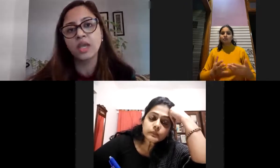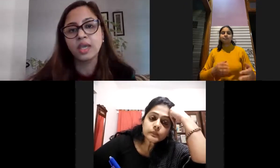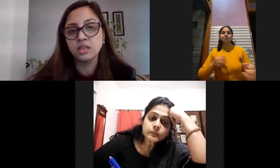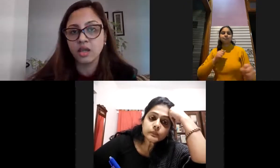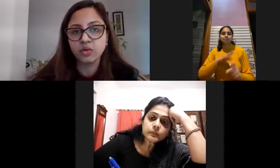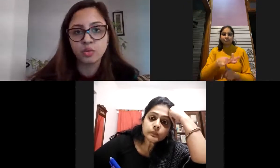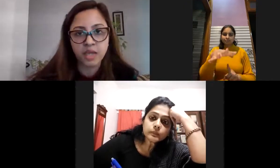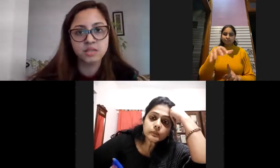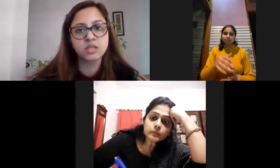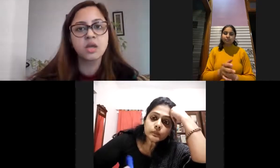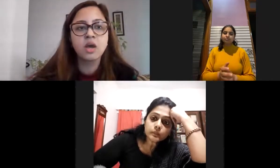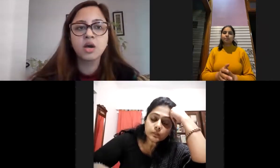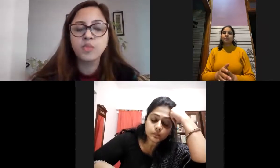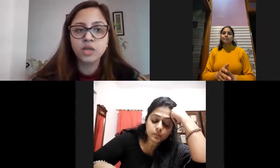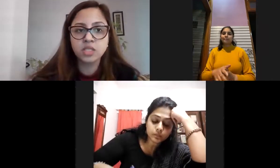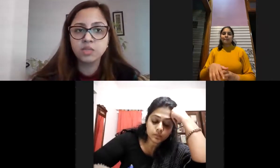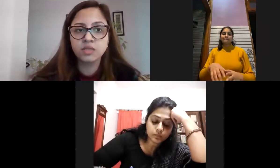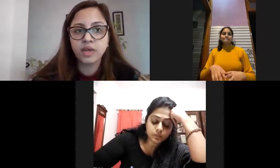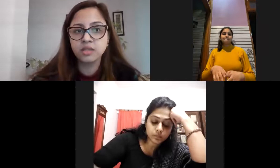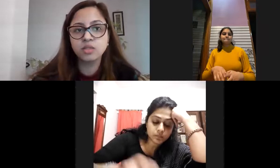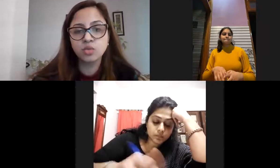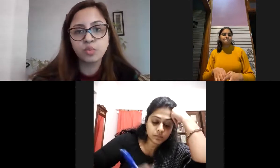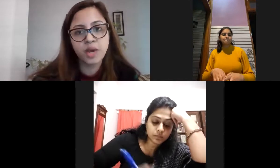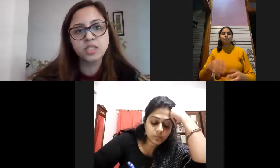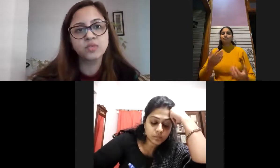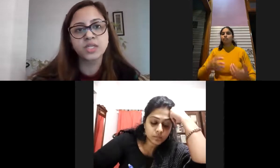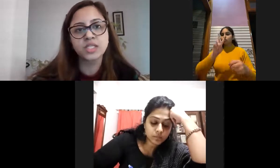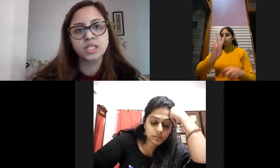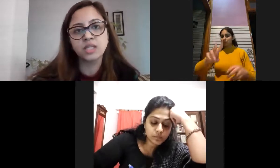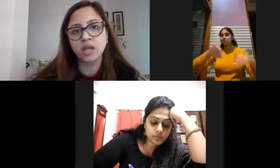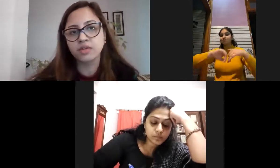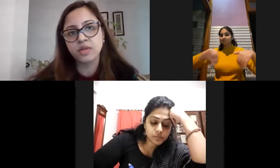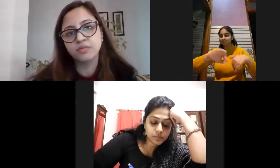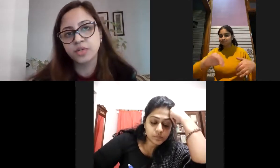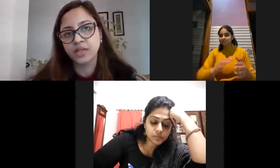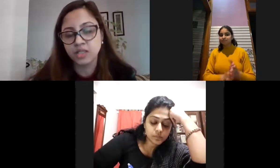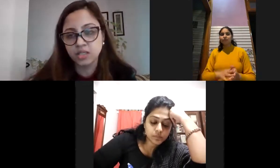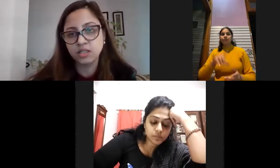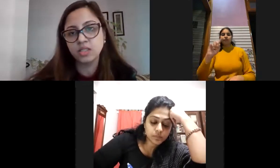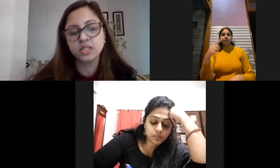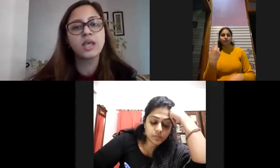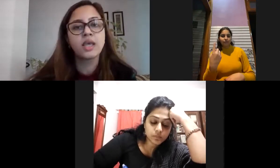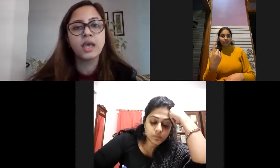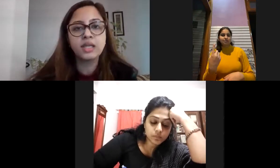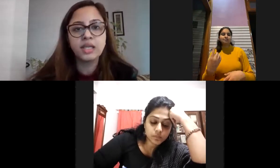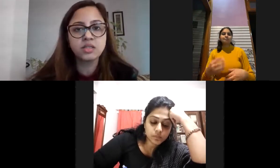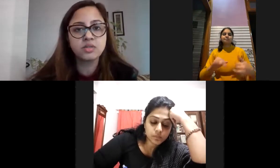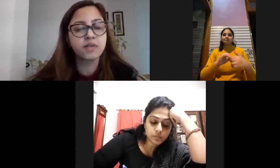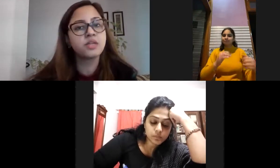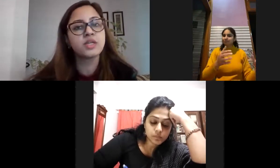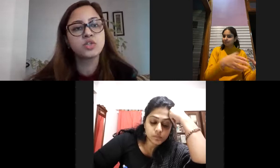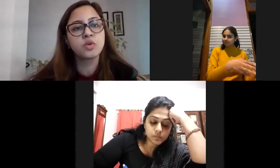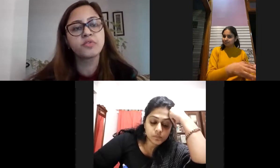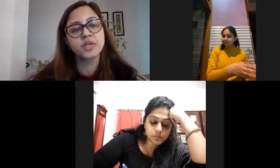motive in their romance. Her plot can be divided in two parts. Firstly, the cover-up for her existence, and later